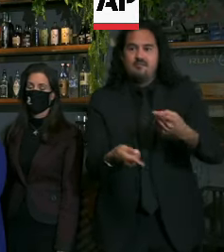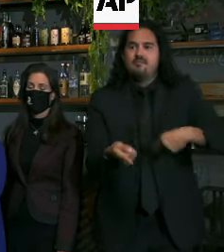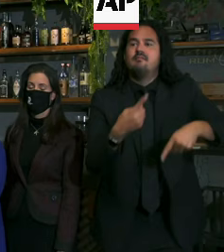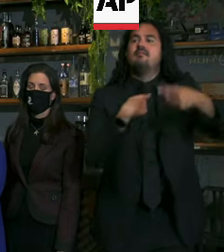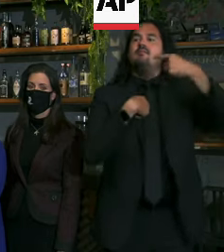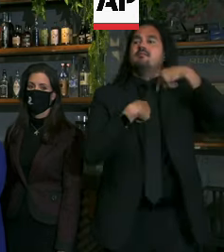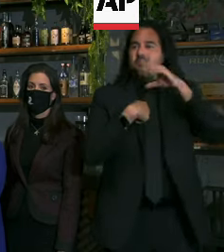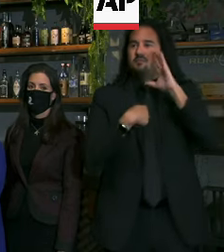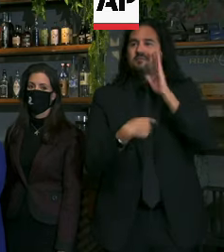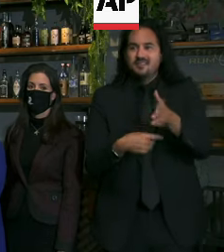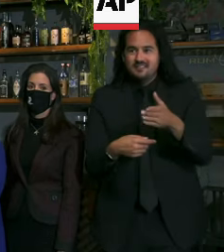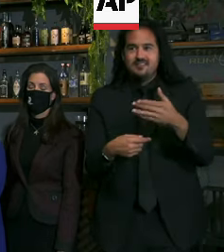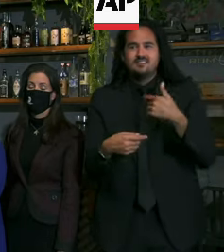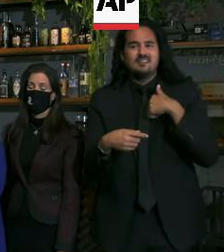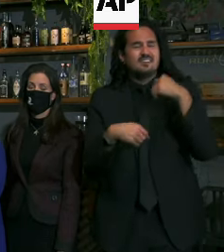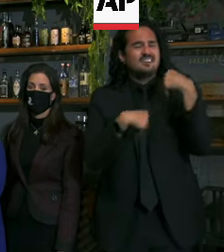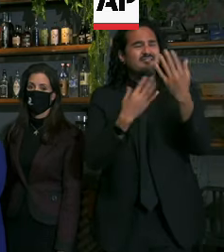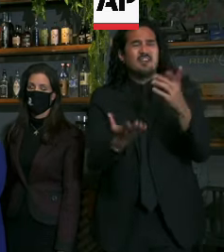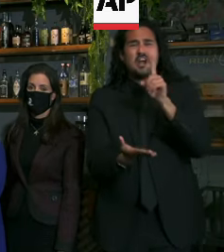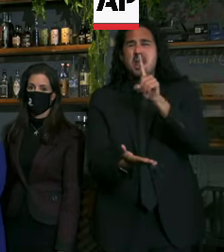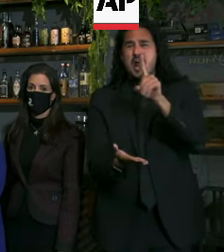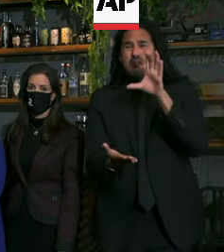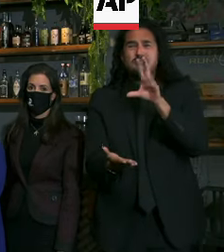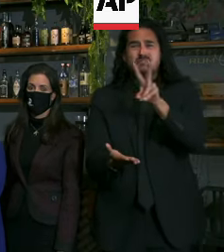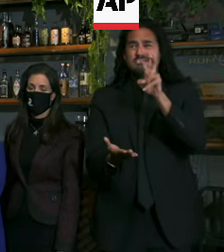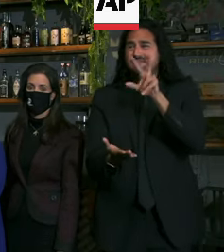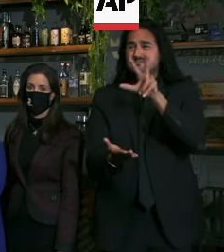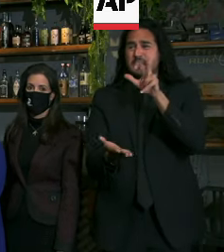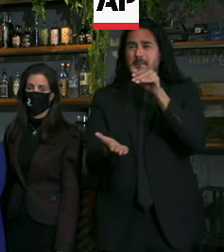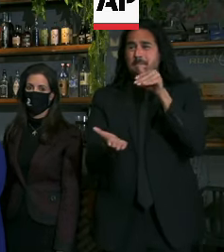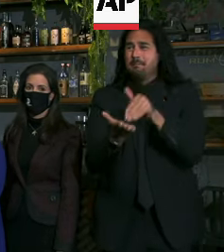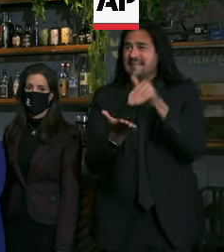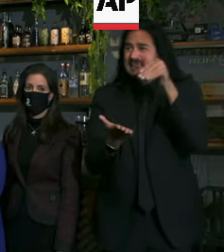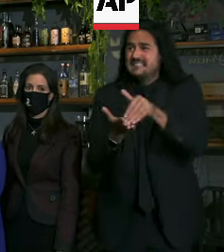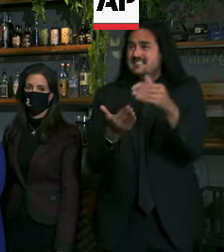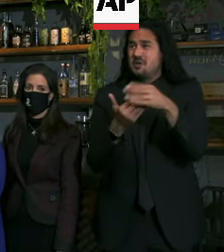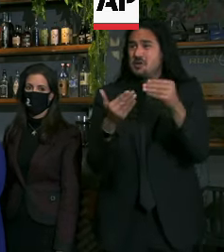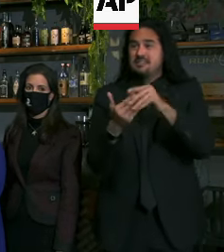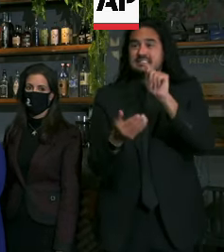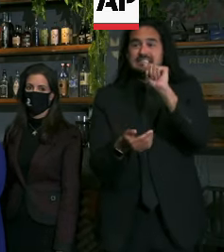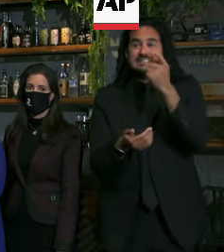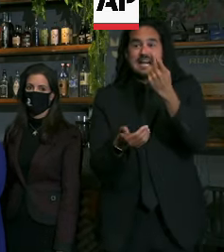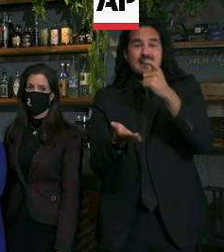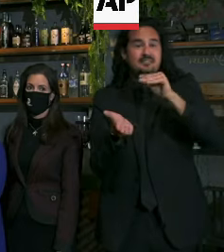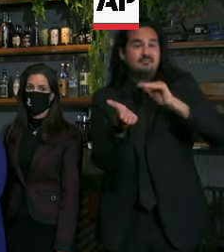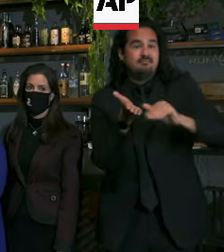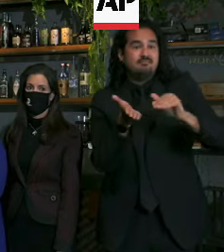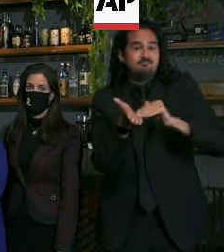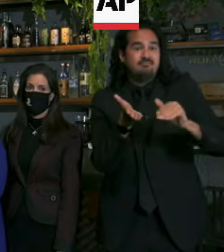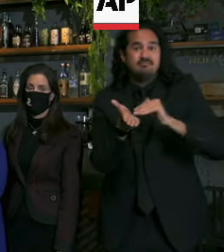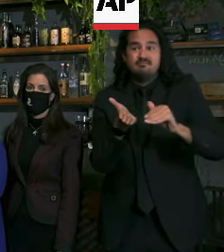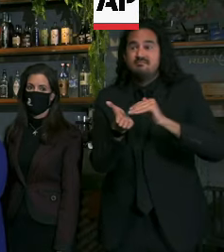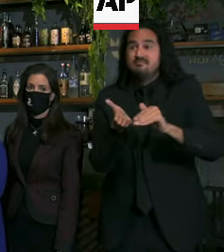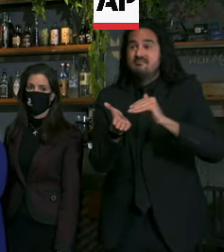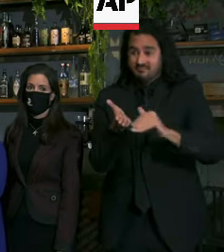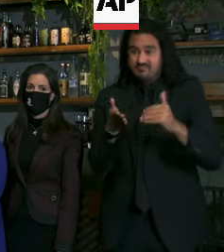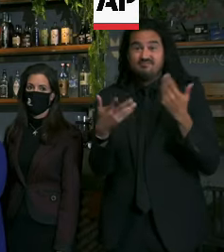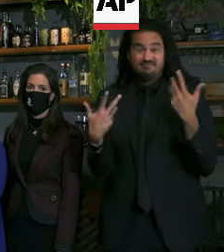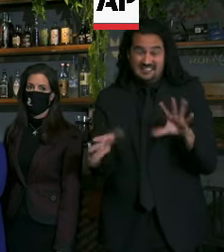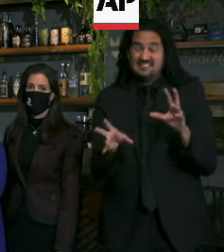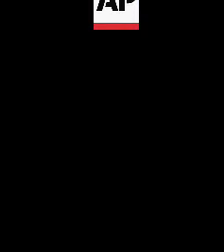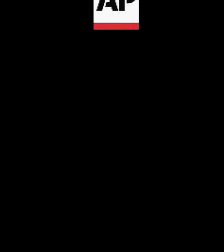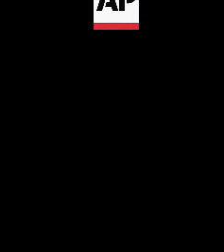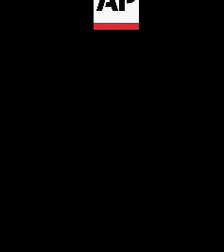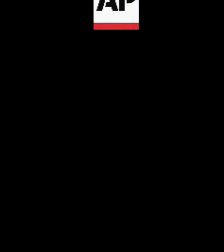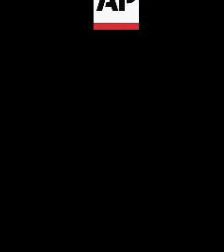tax subsidies we provided that company. Our regulatory environment helped create that company and grow that